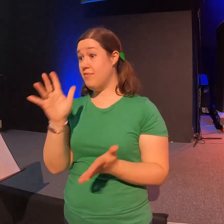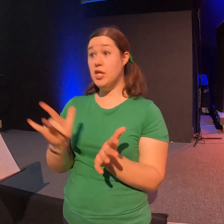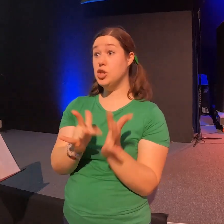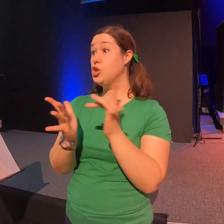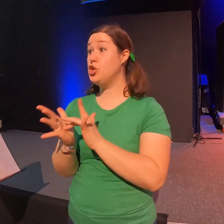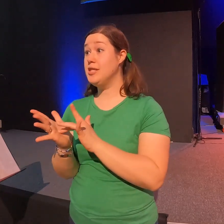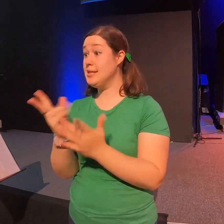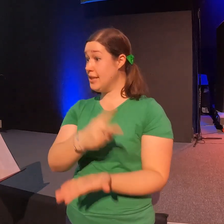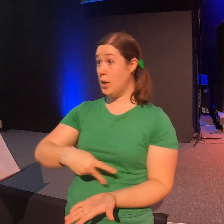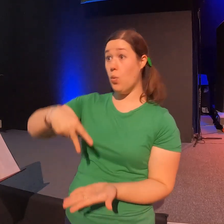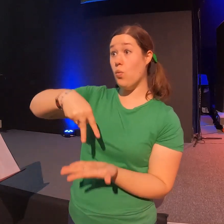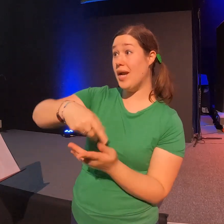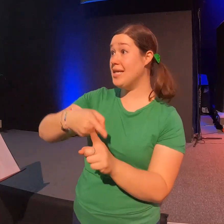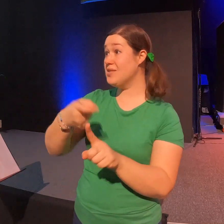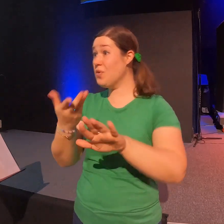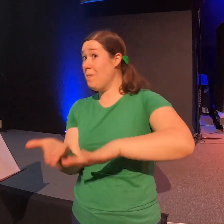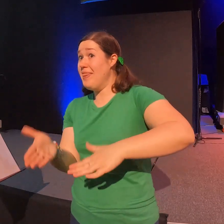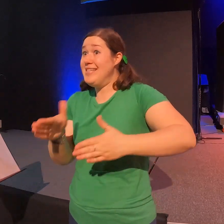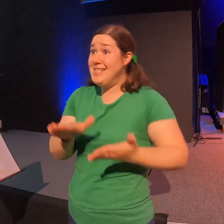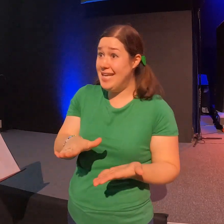from the bed, right?